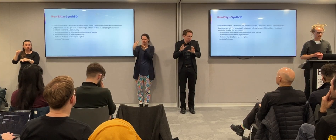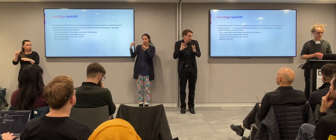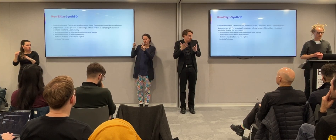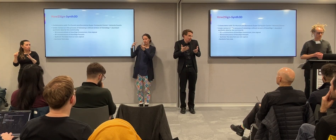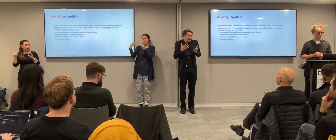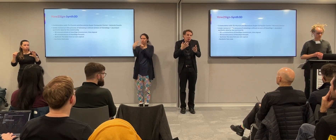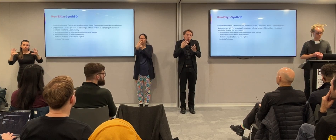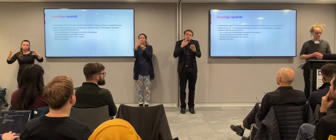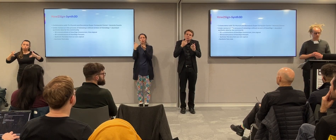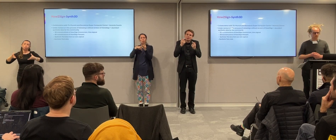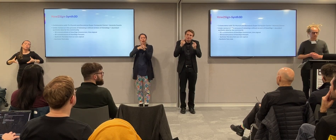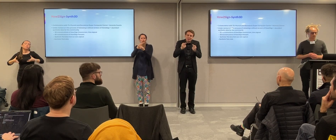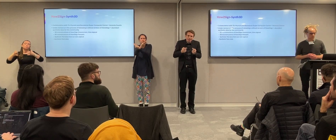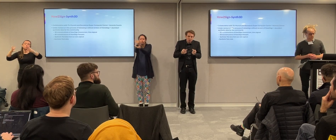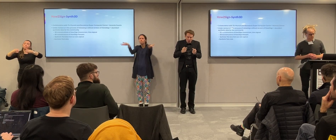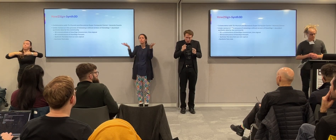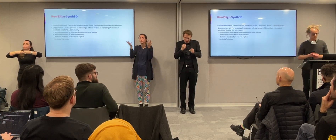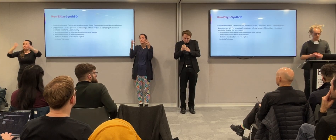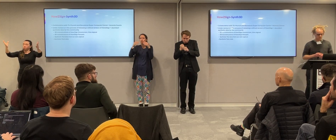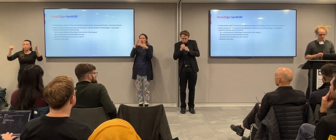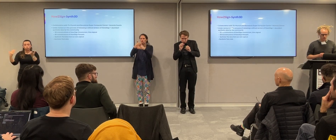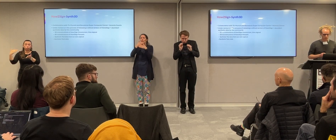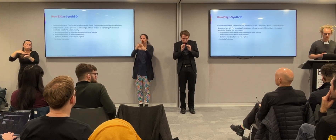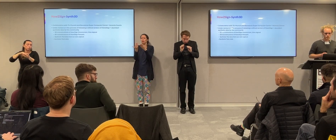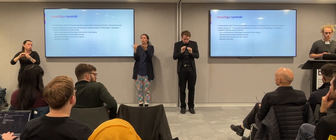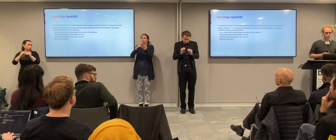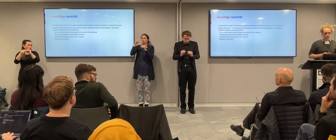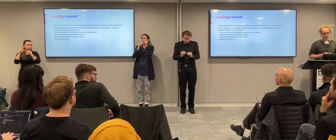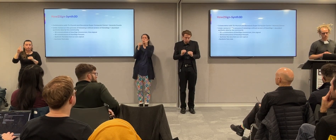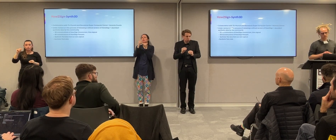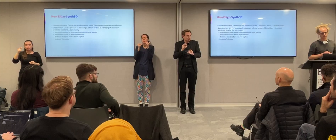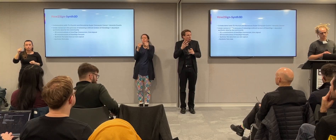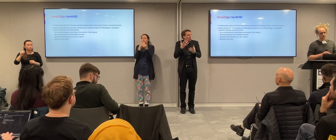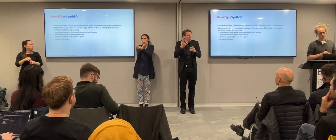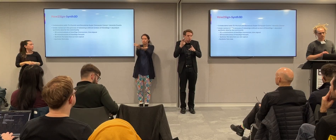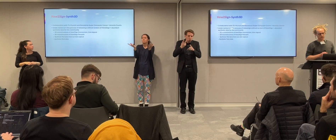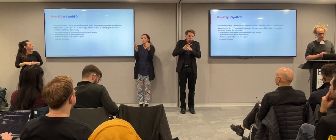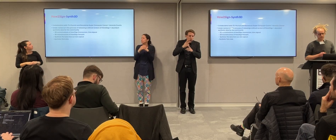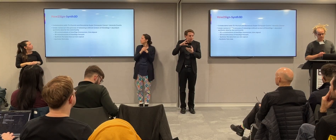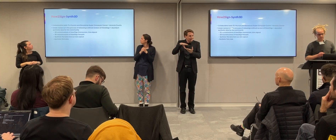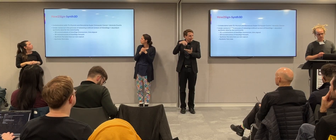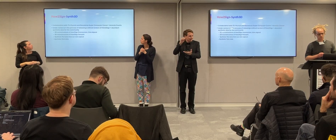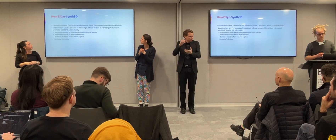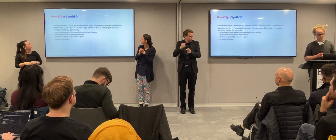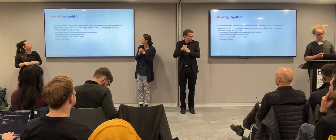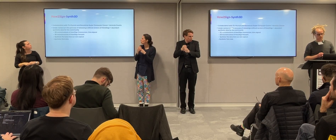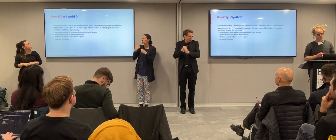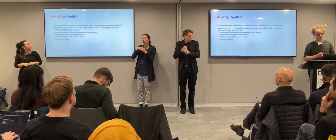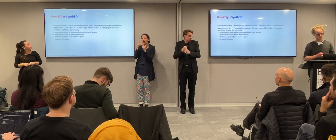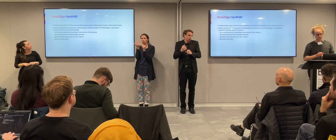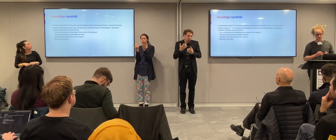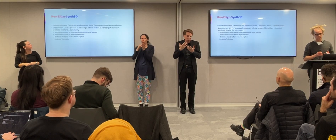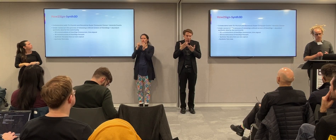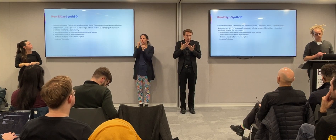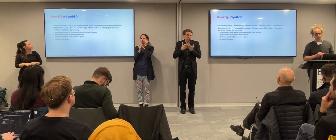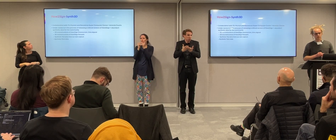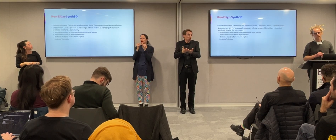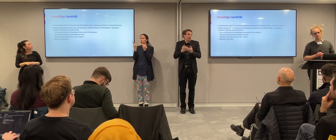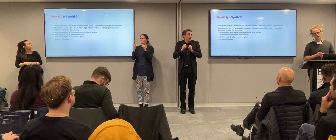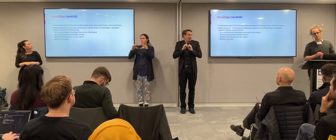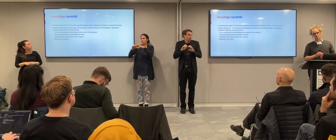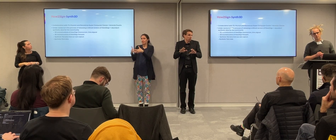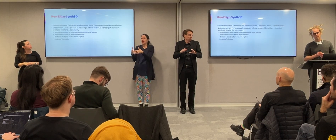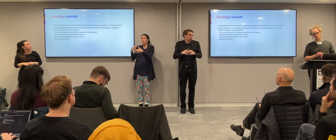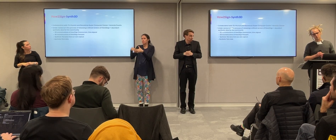basically these reconstructions. We also reconstructed a set that was previously